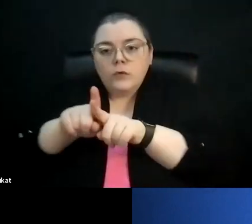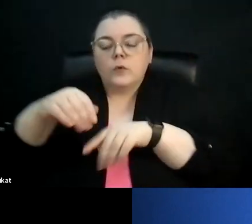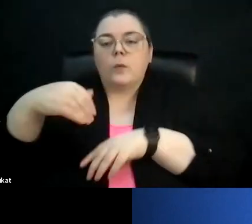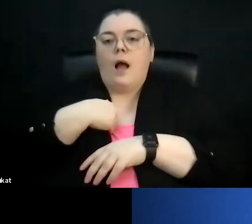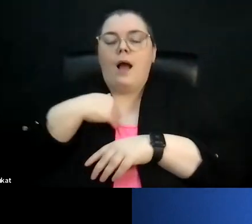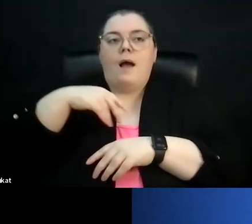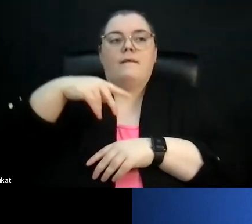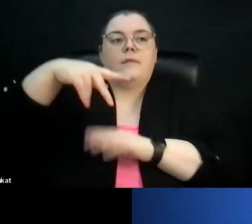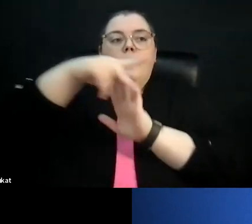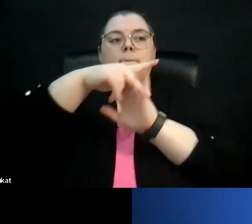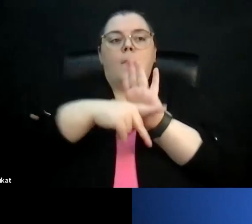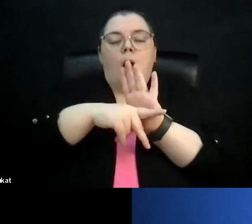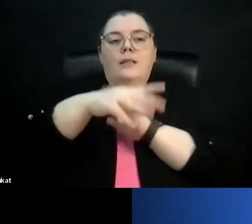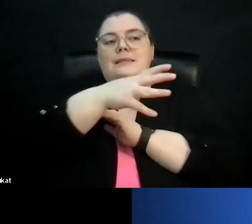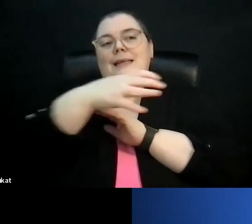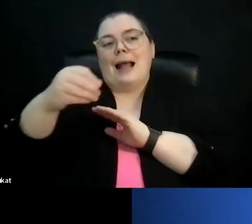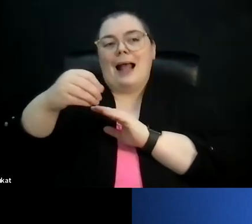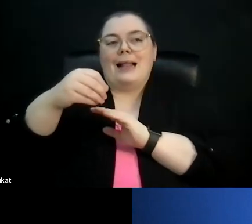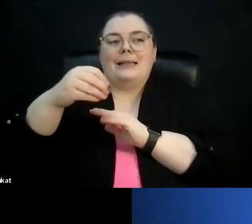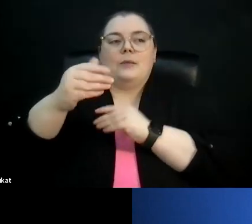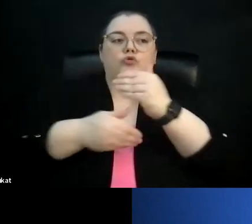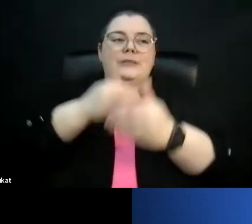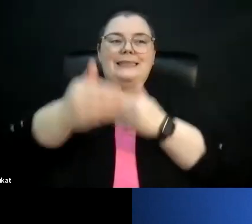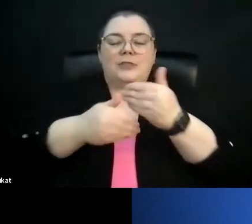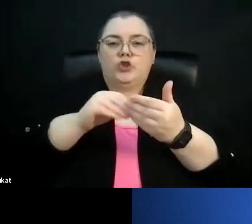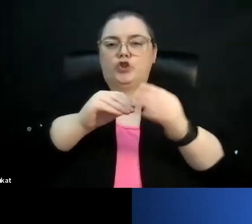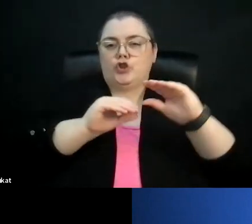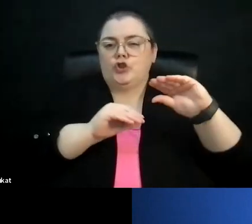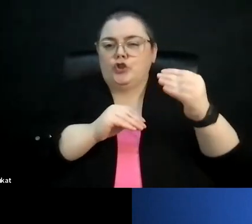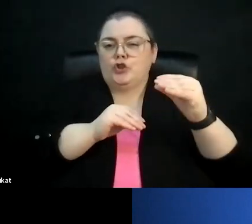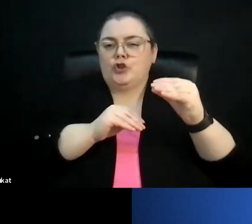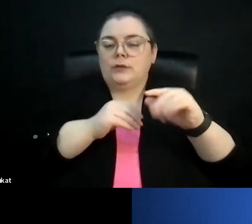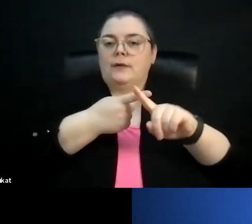So we have 2 documents for those. And then we also have policies and procedures.